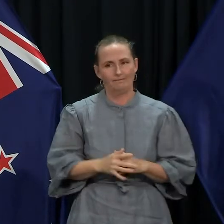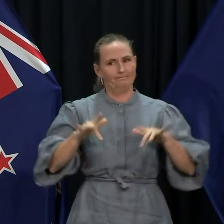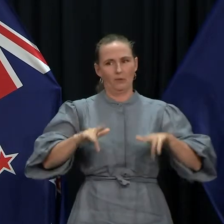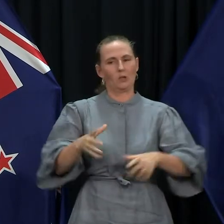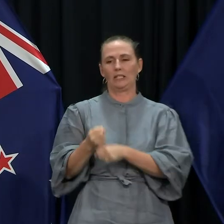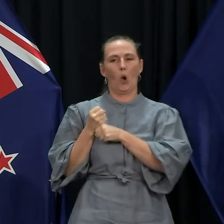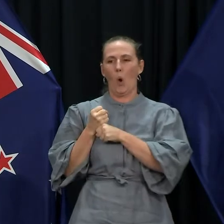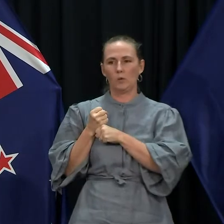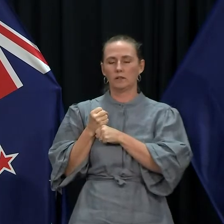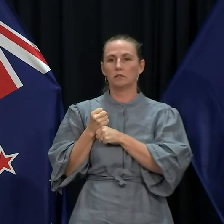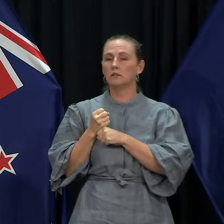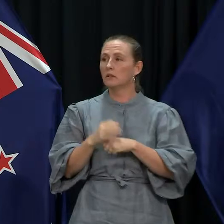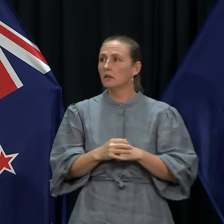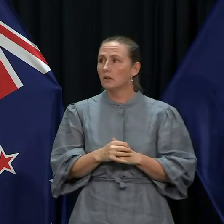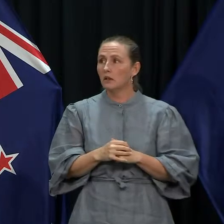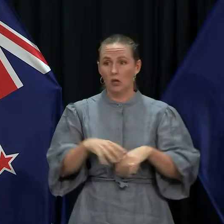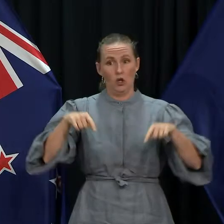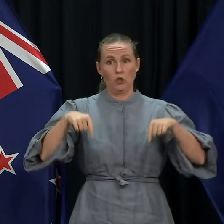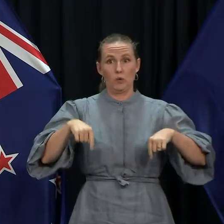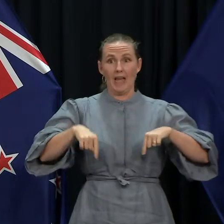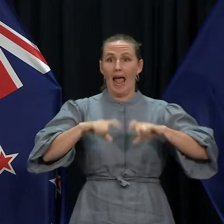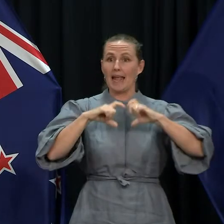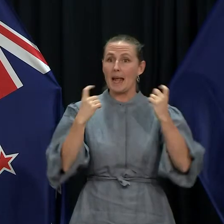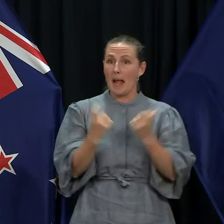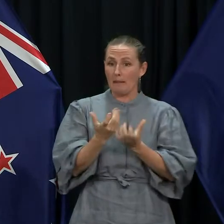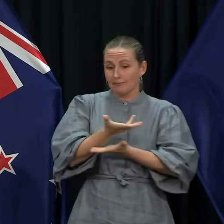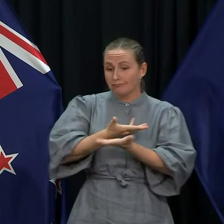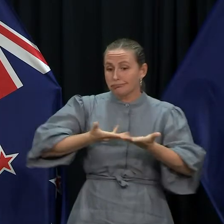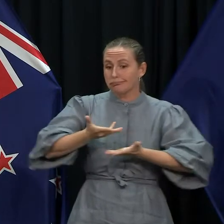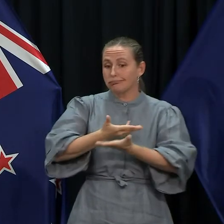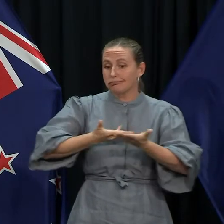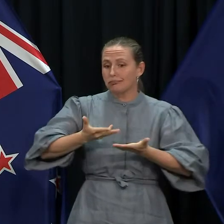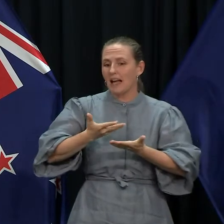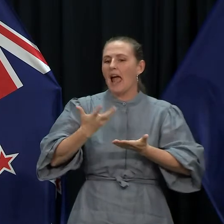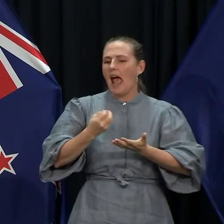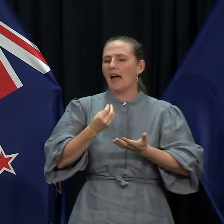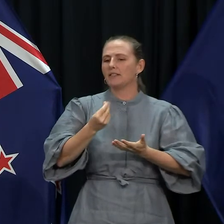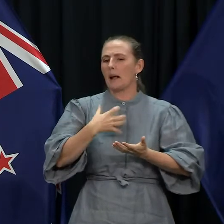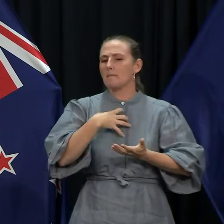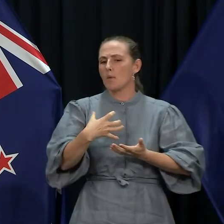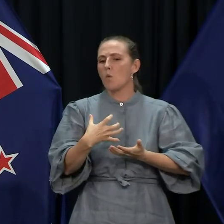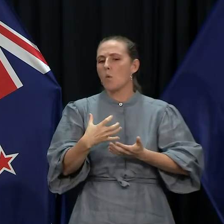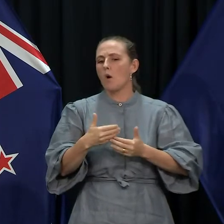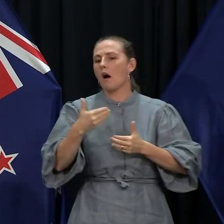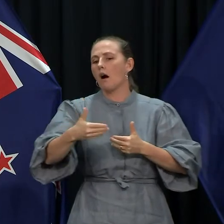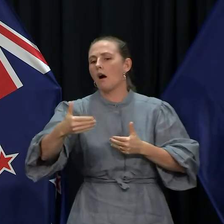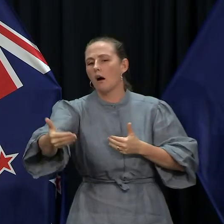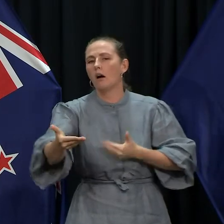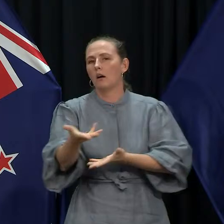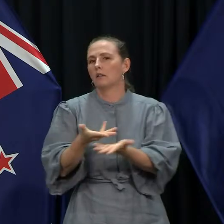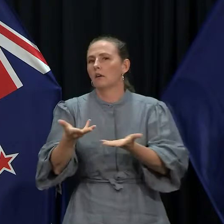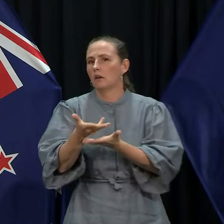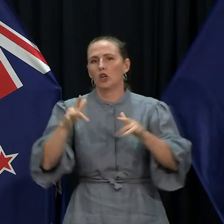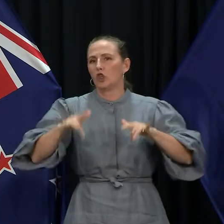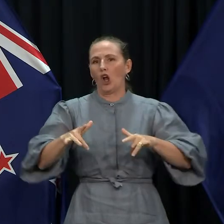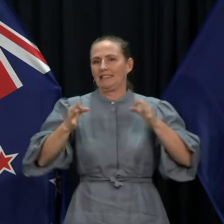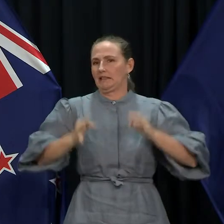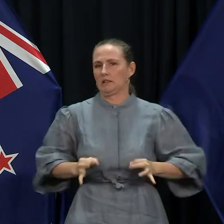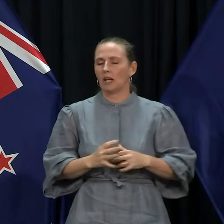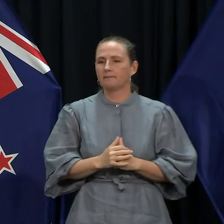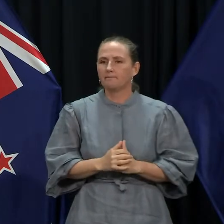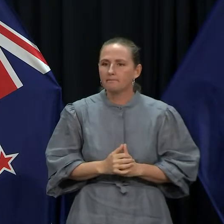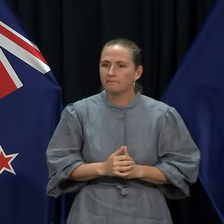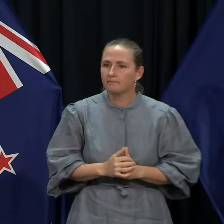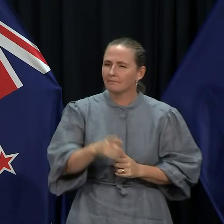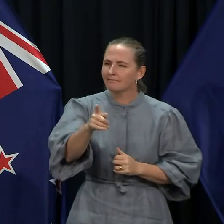sharing them at post-cab today is because for some of them, there were some follow-up implications we wanted to work through before announcing. Give us a broad outline of what